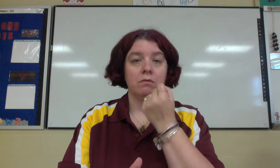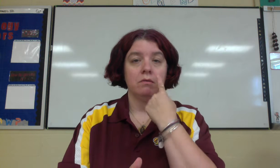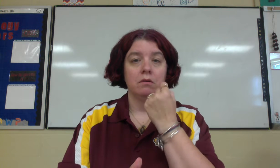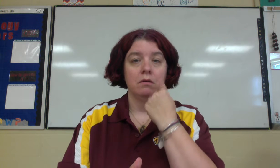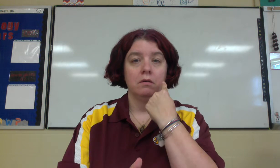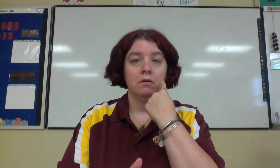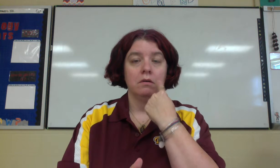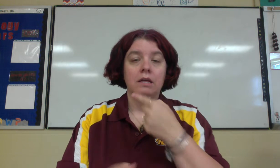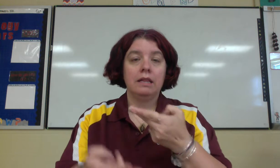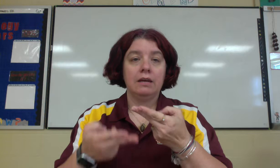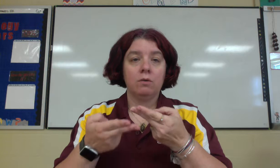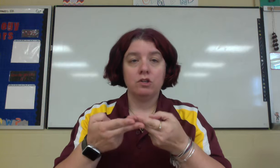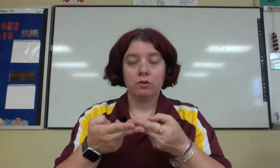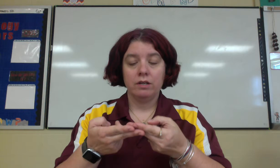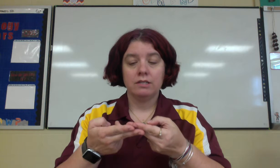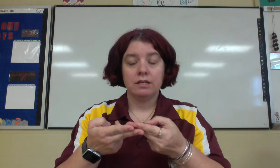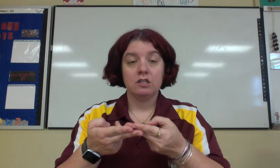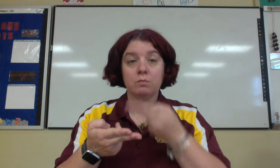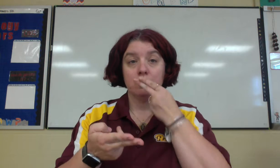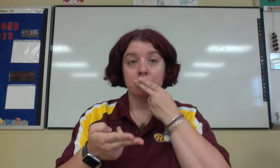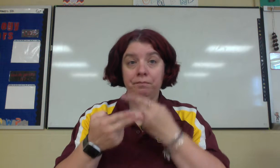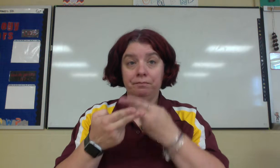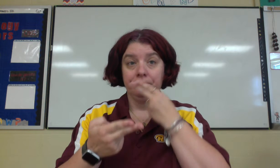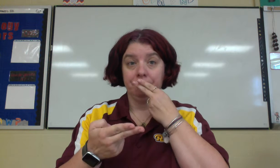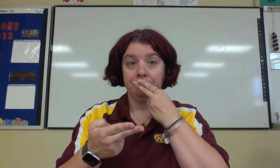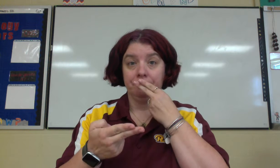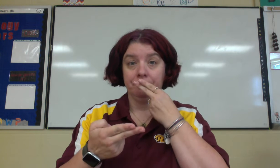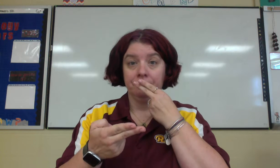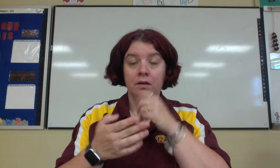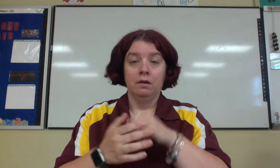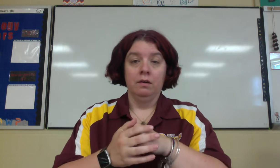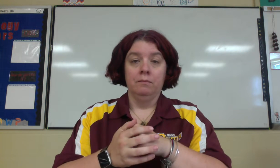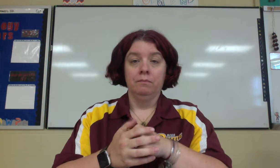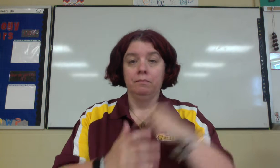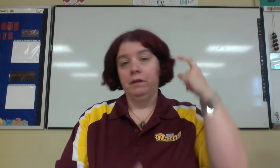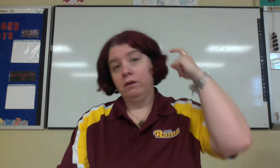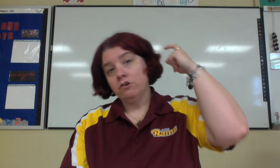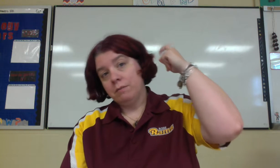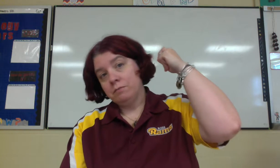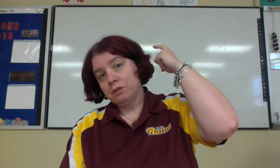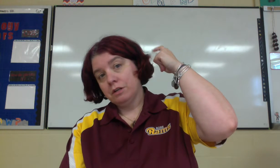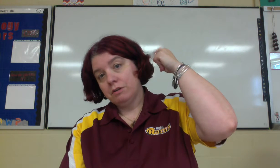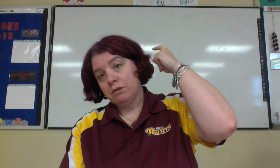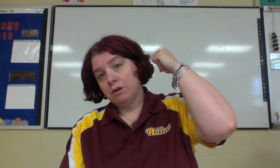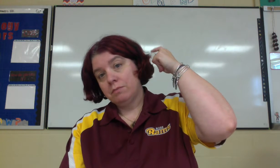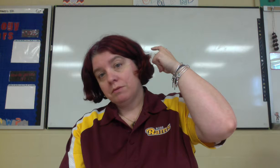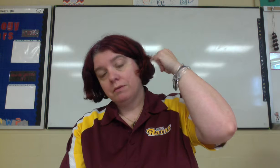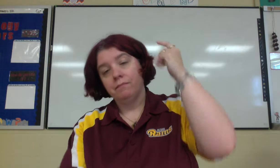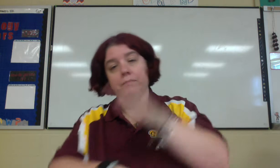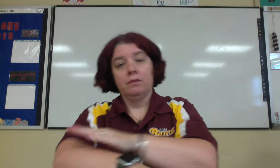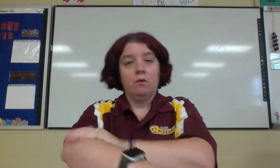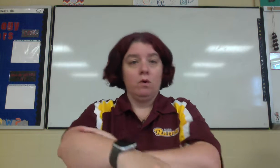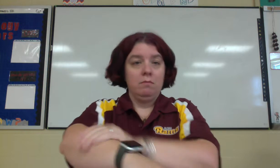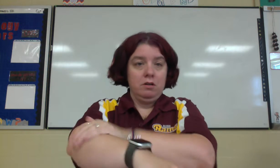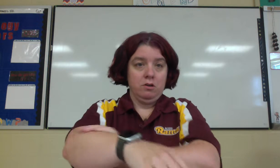liquid you're going to sign spoon ear drops you're going to do ear drops ointment you're going